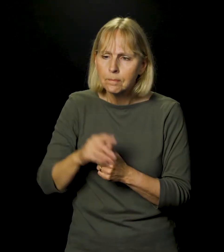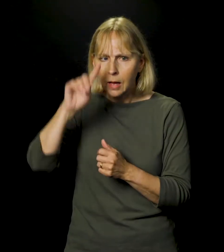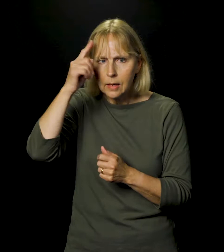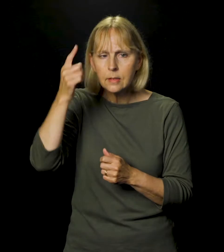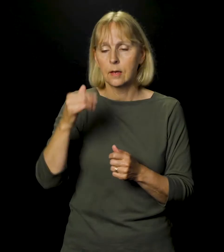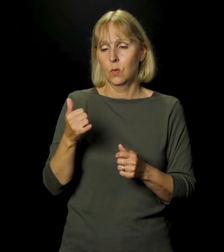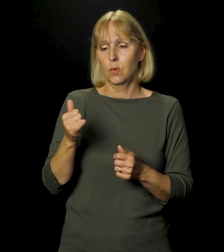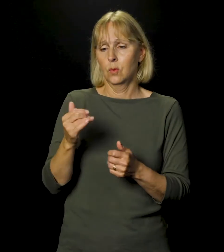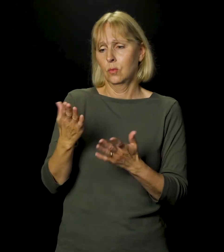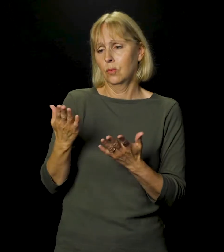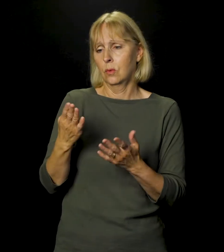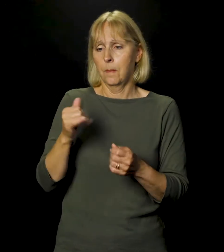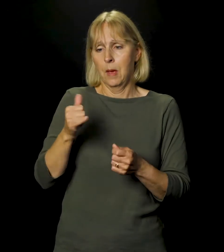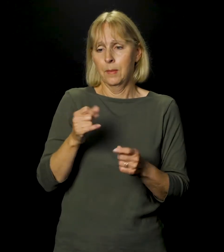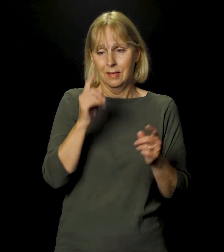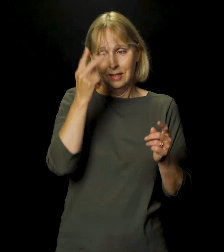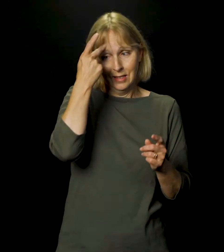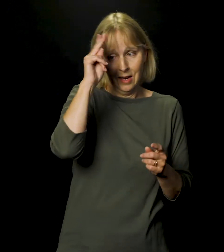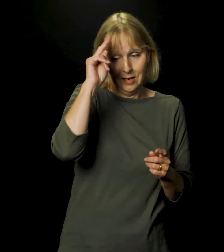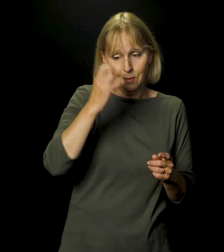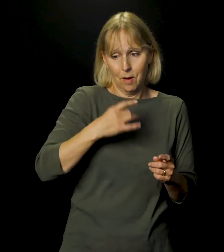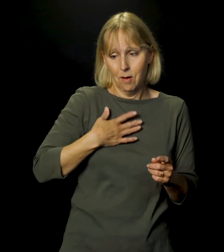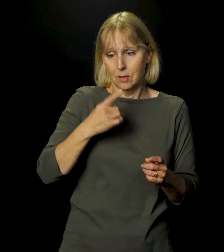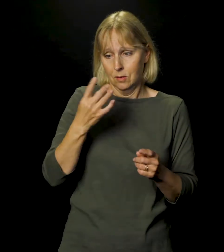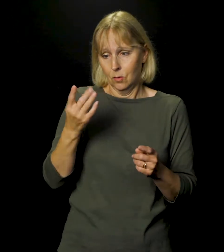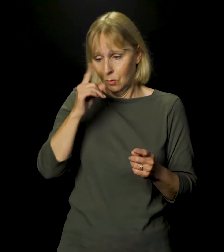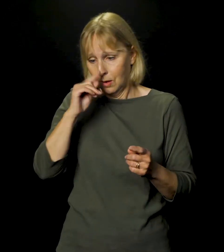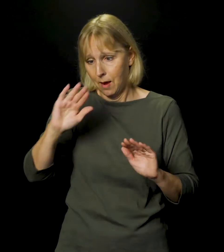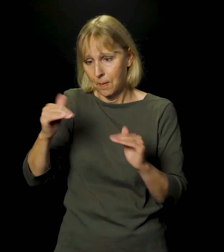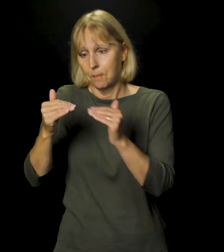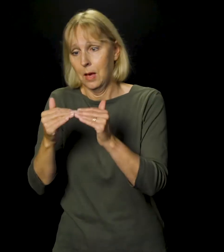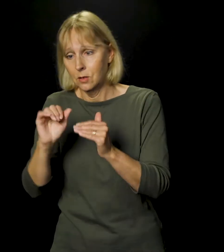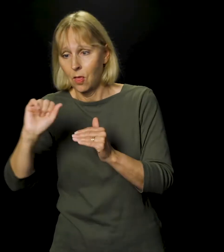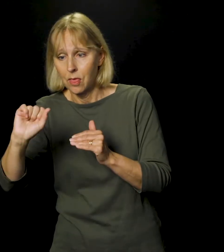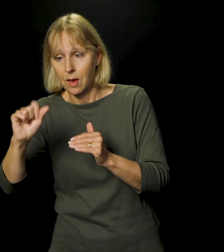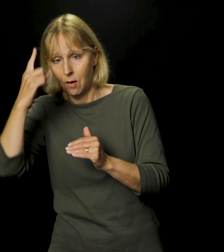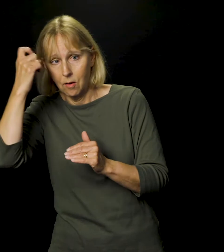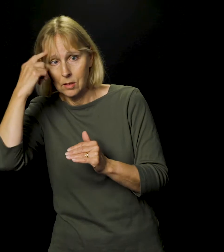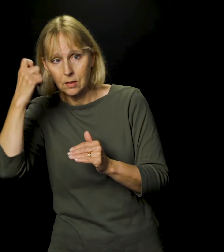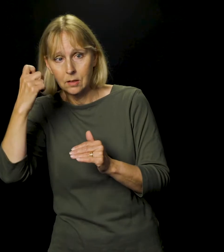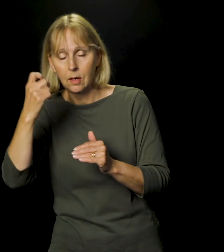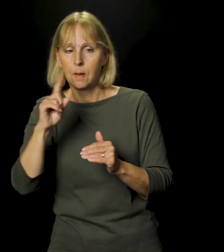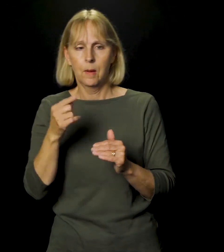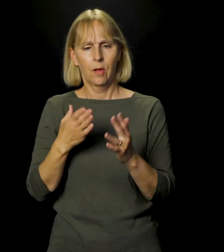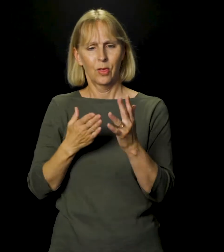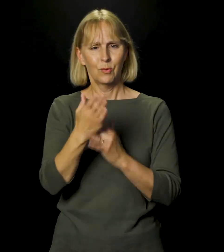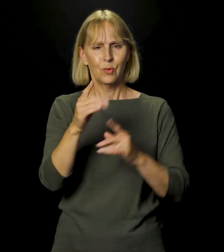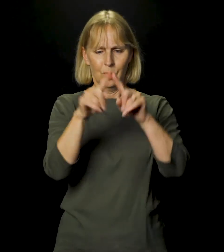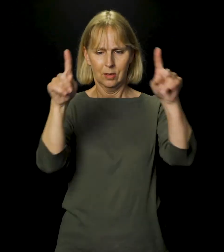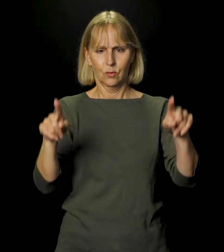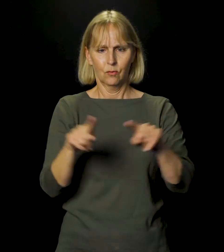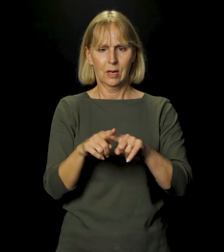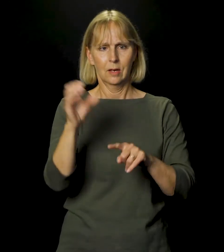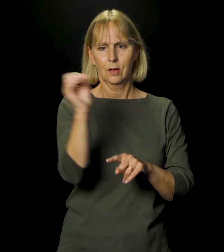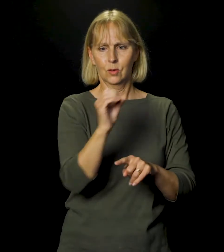shared outcome together. And that is only increasingly challenging across a screen, in